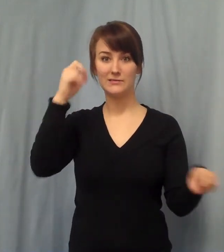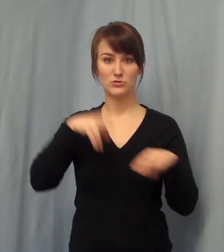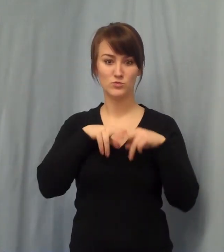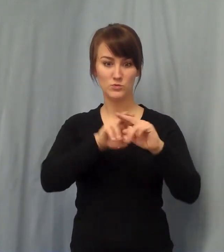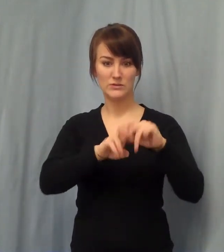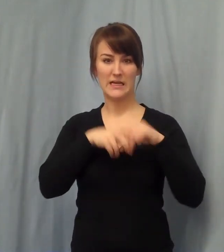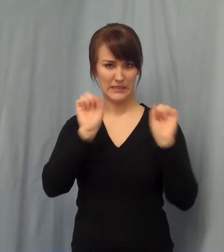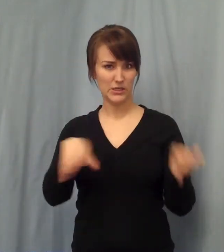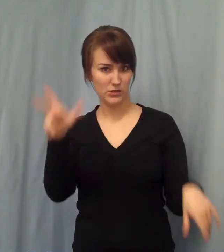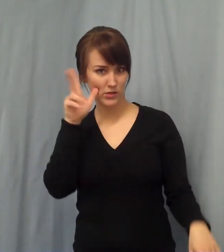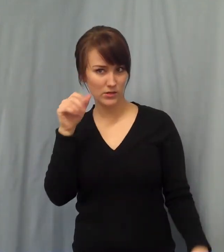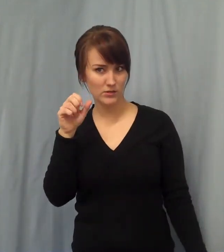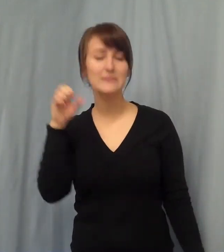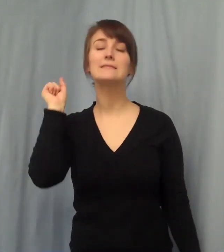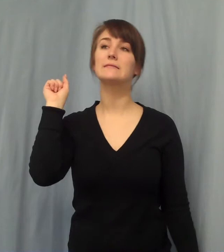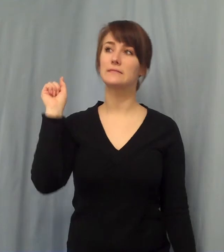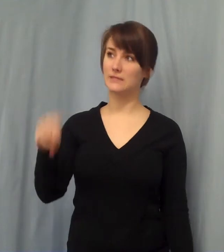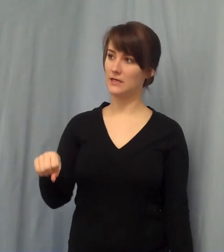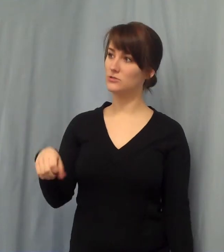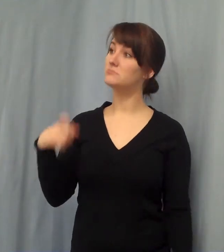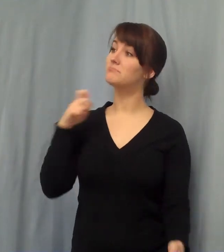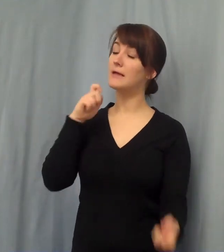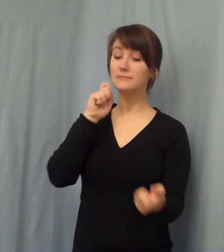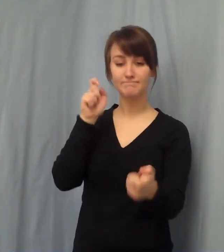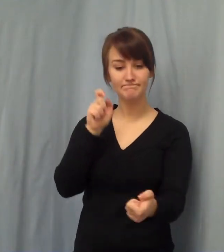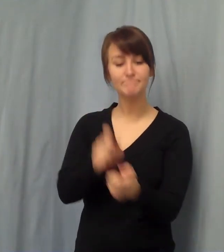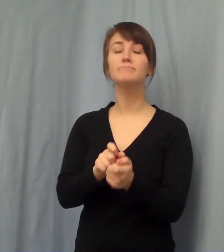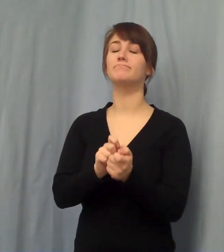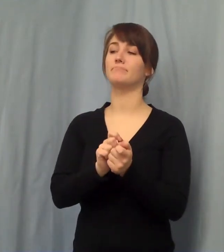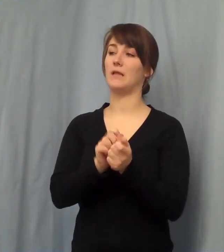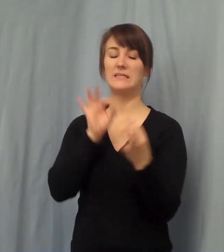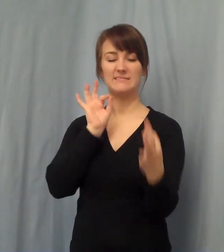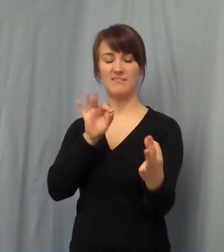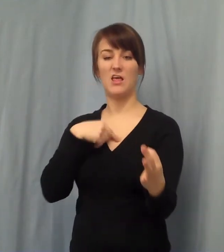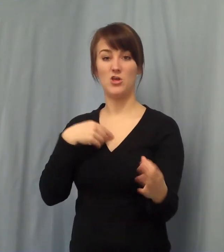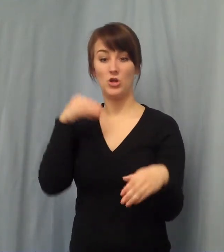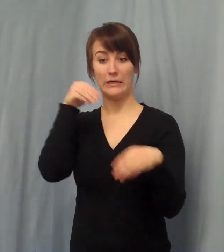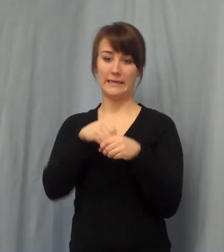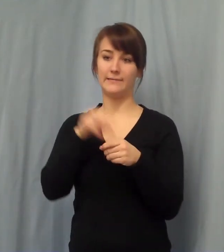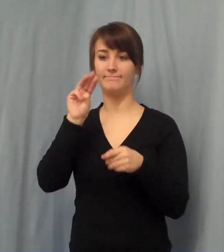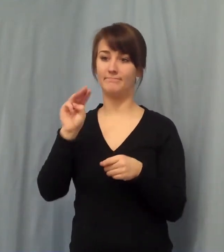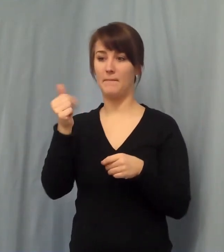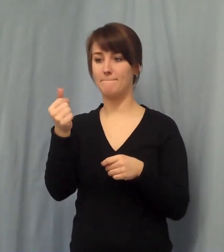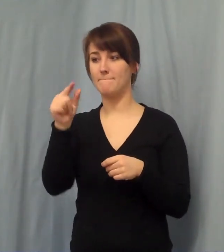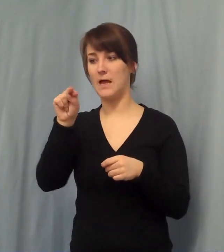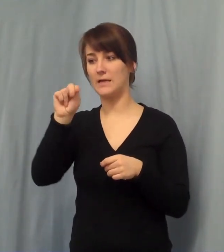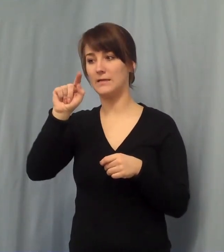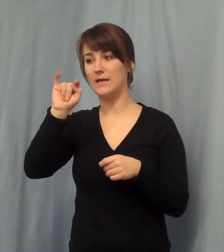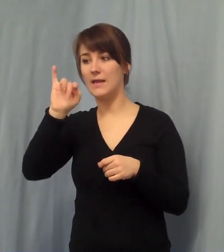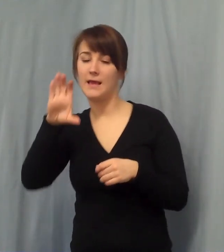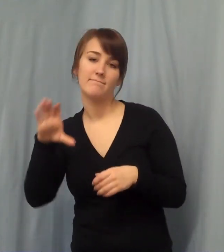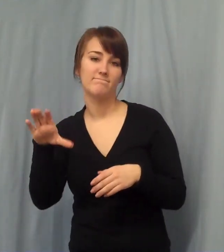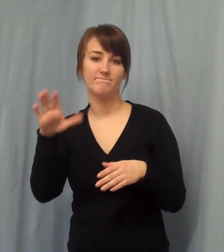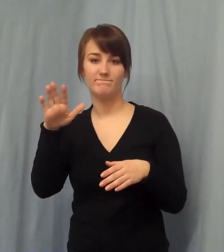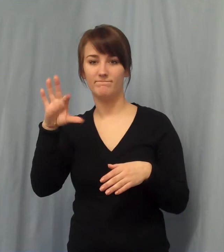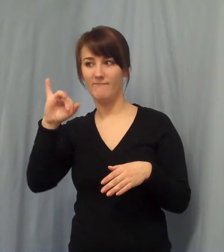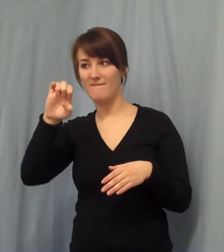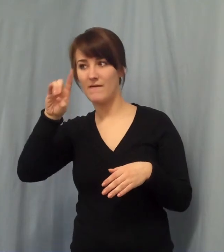being within the magnetic field. However, suppose 4 of you go over to the high school, and you're out behind the high